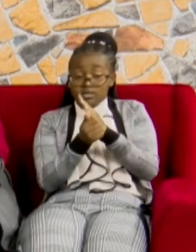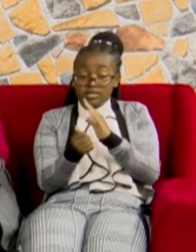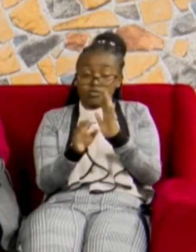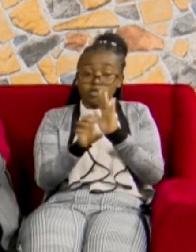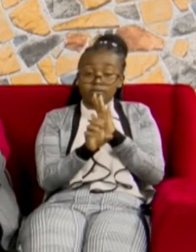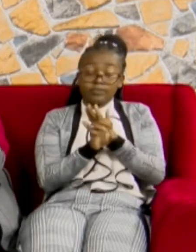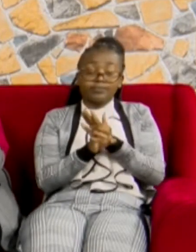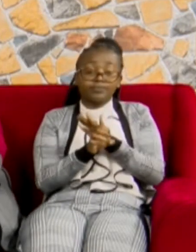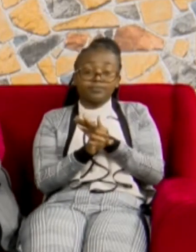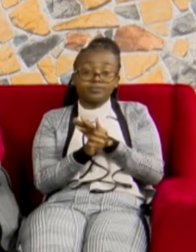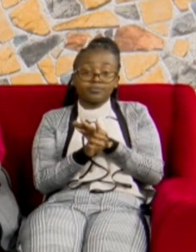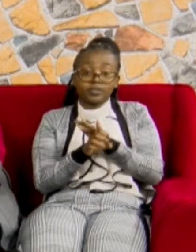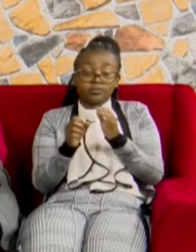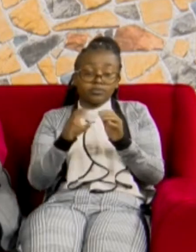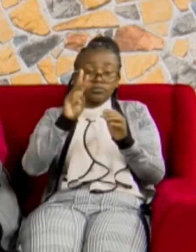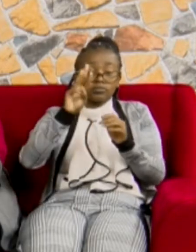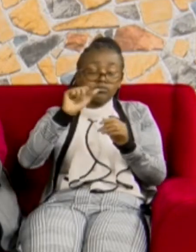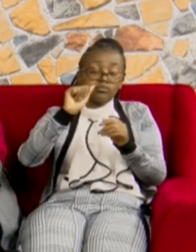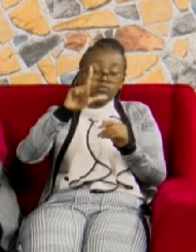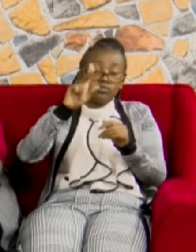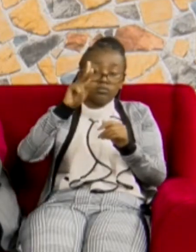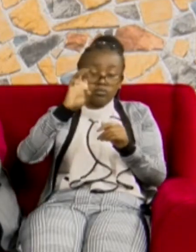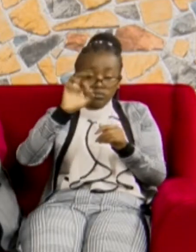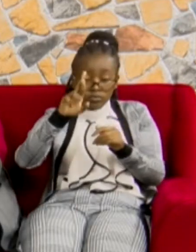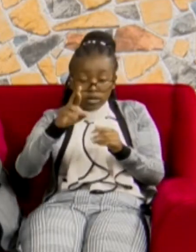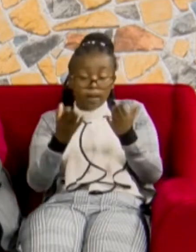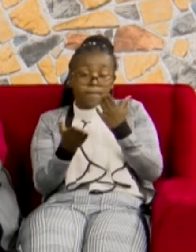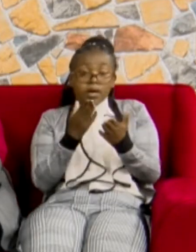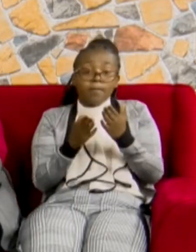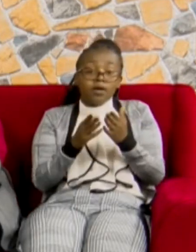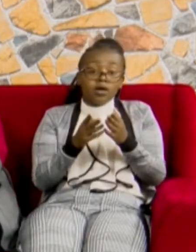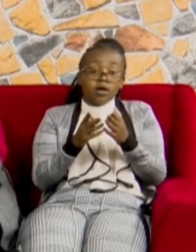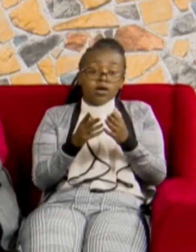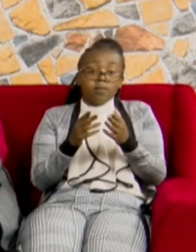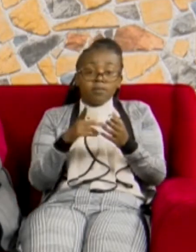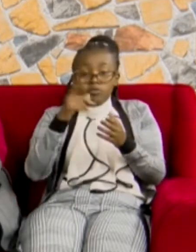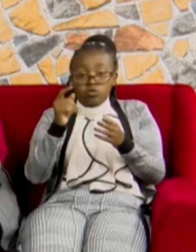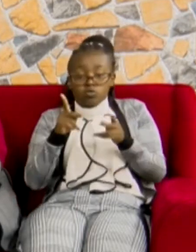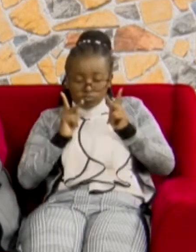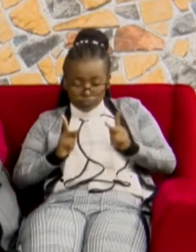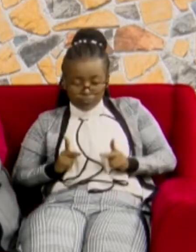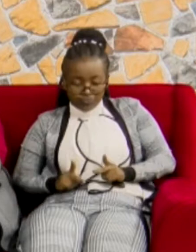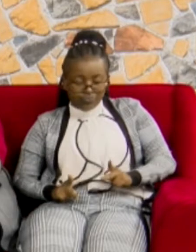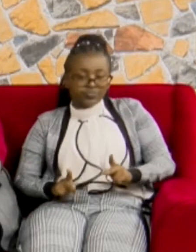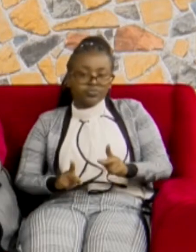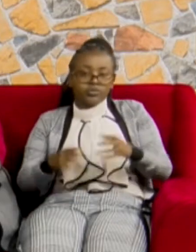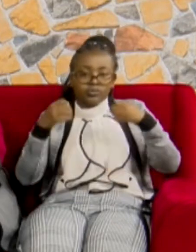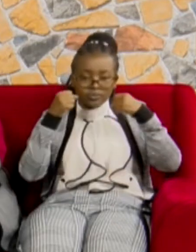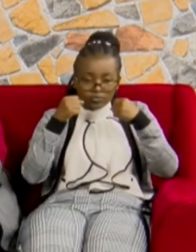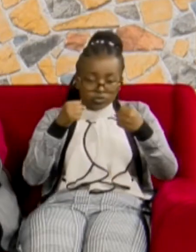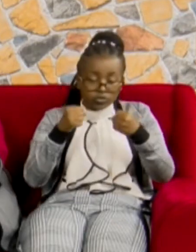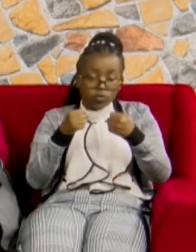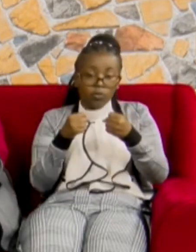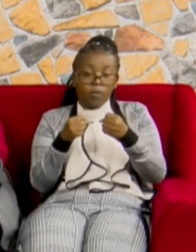it the walker that you can use? Is it the physio? Like now you go for physio, you strengthen those muscles that